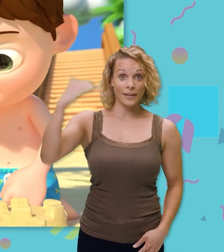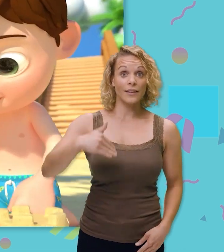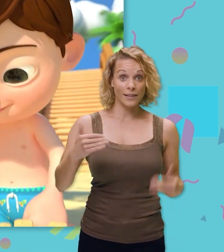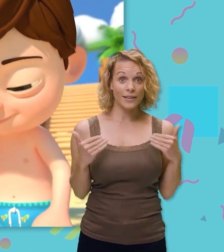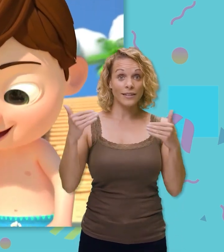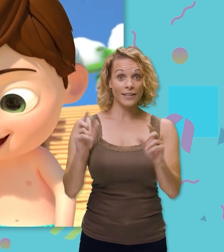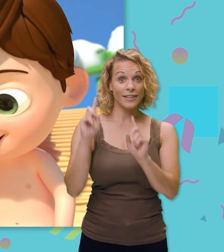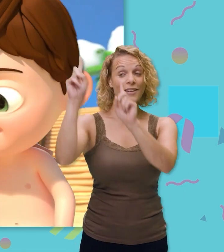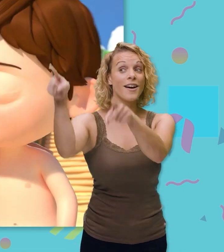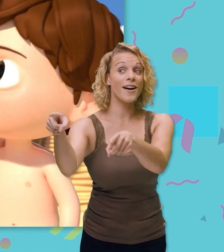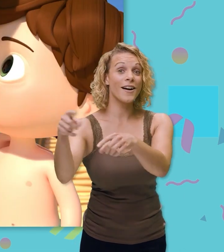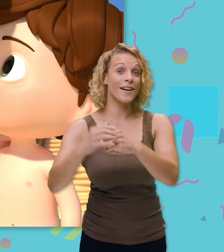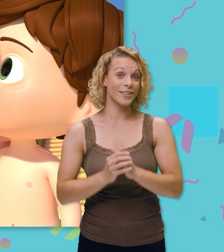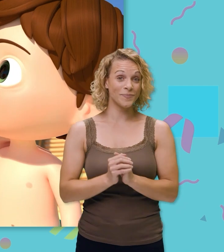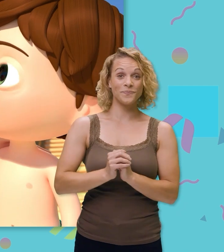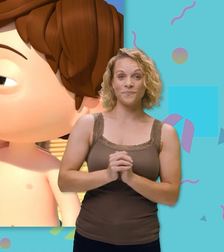Come on.